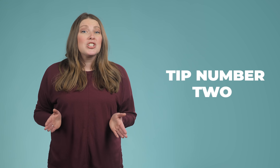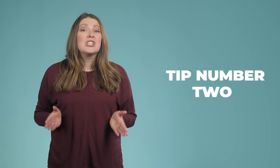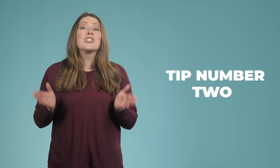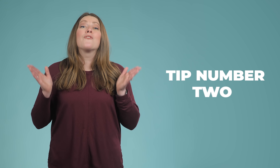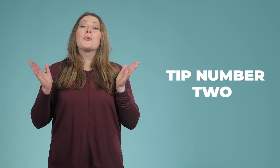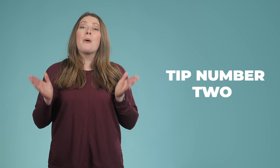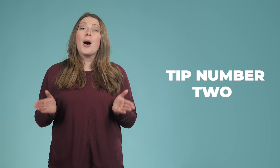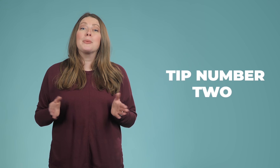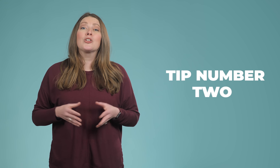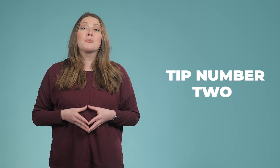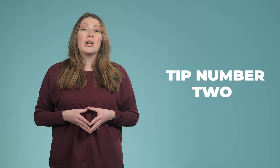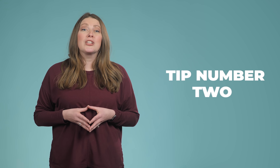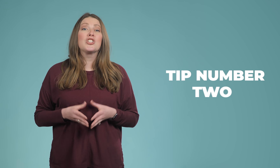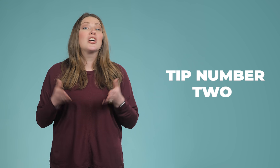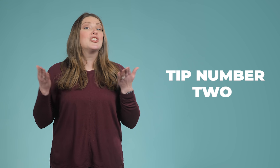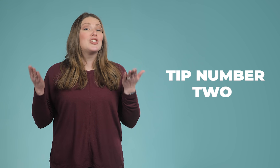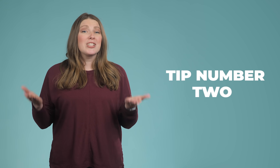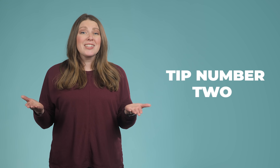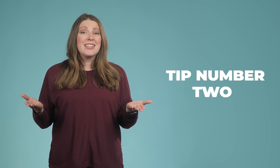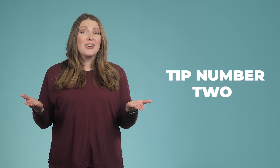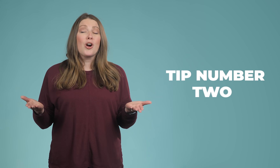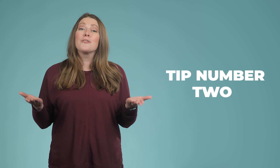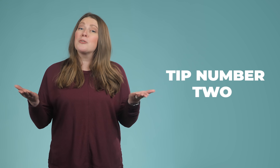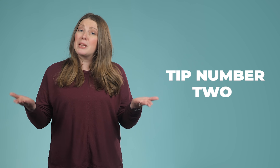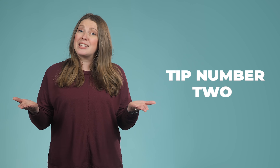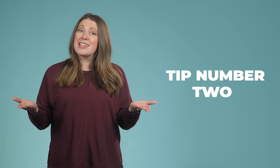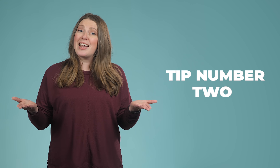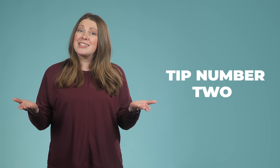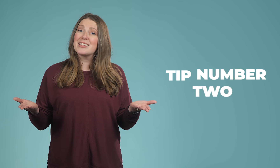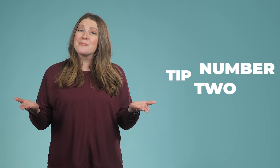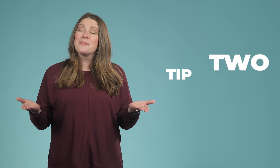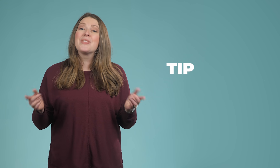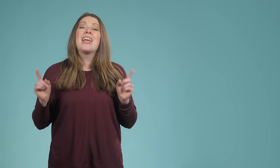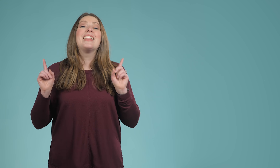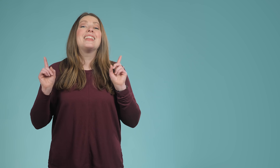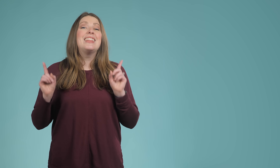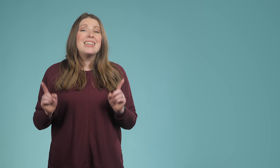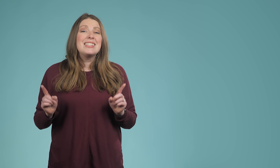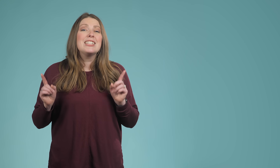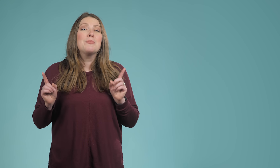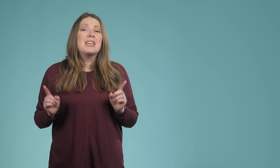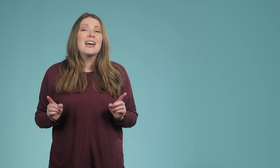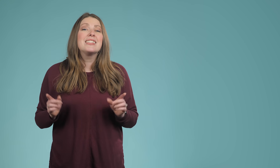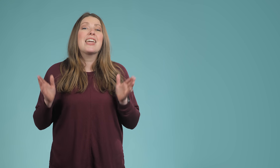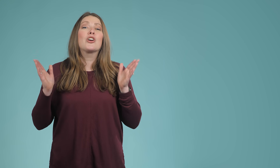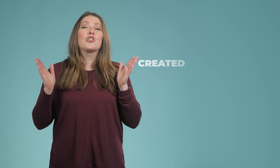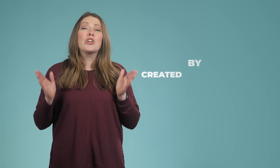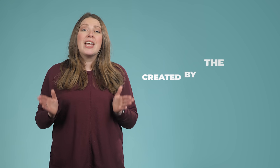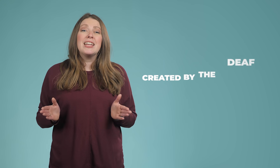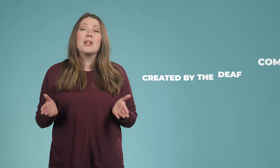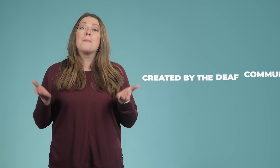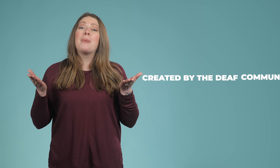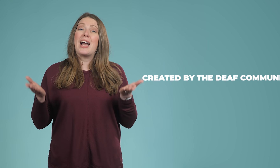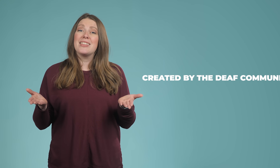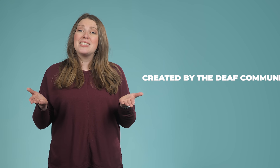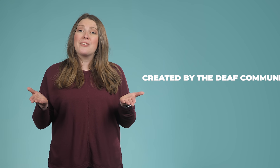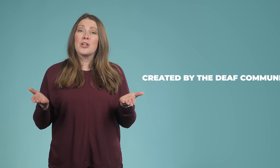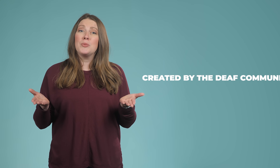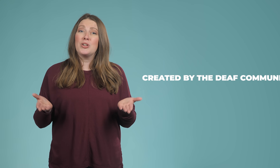variations for popular brands just like there are for many signs. This is because they are created by the deaf